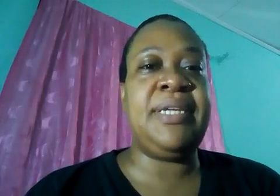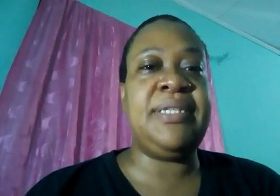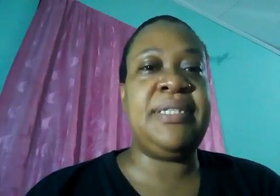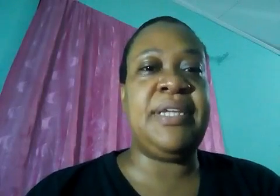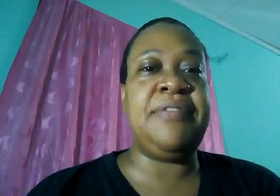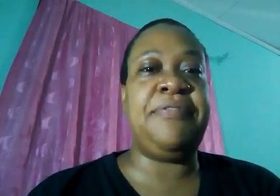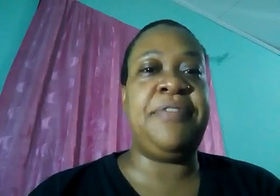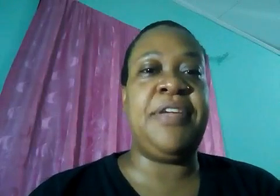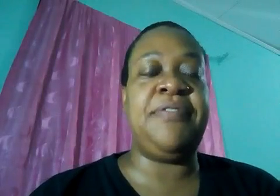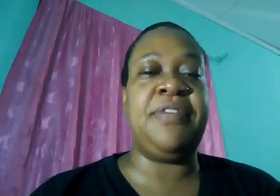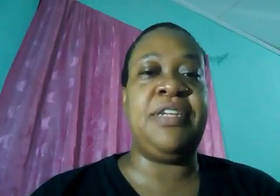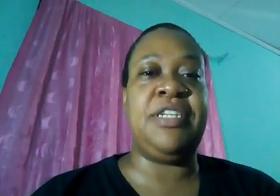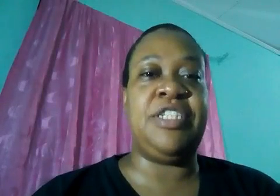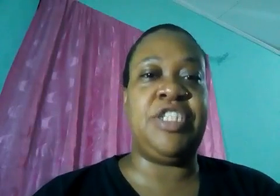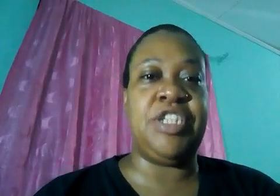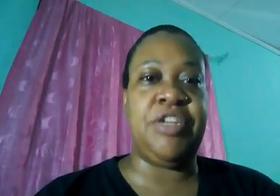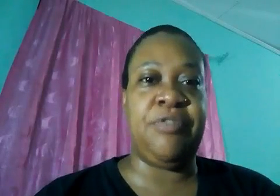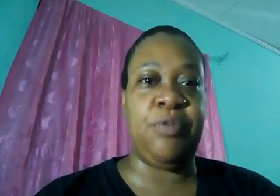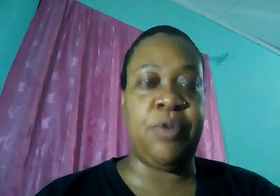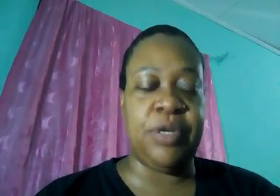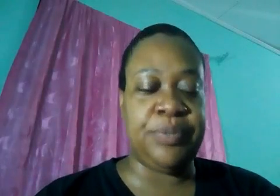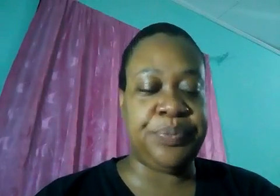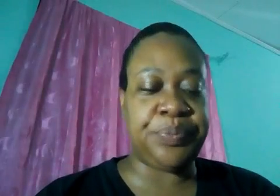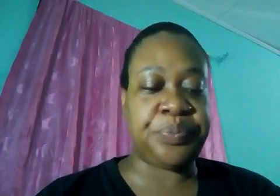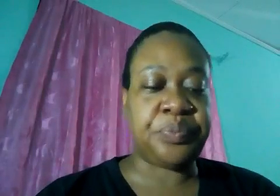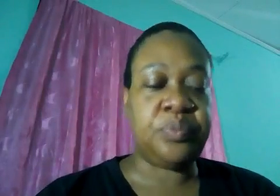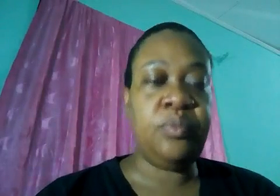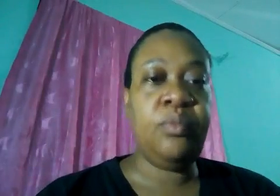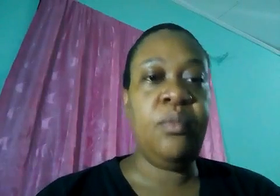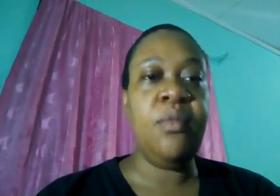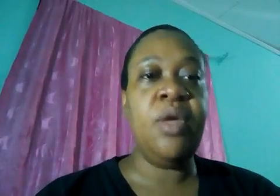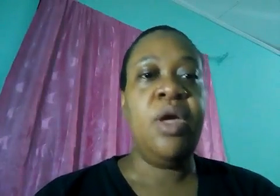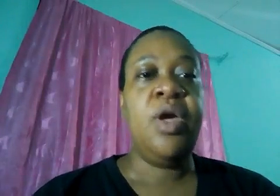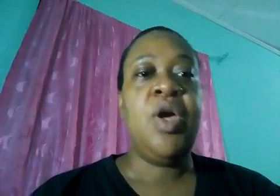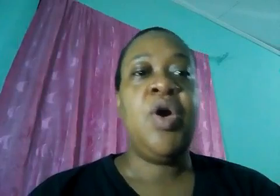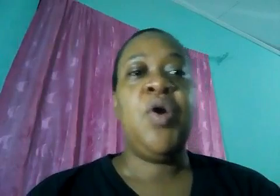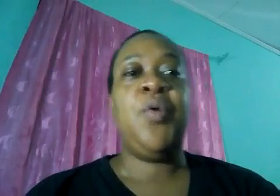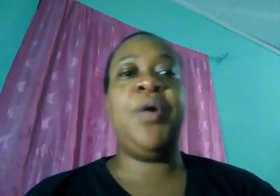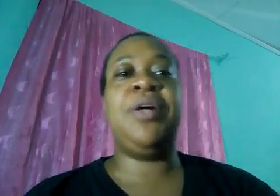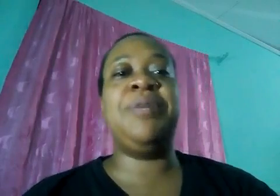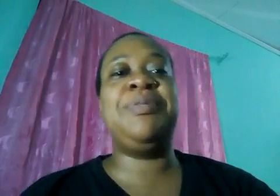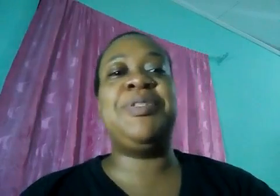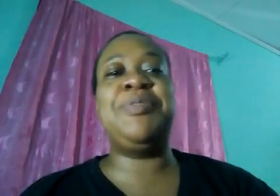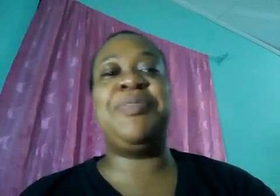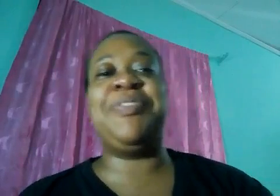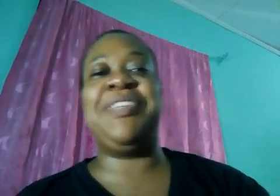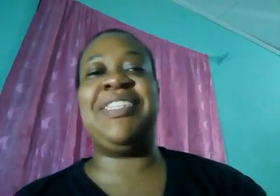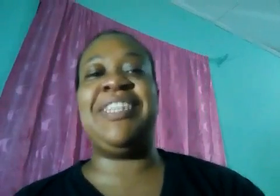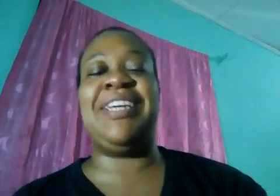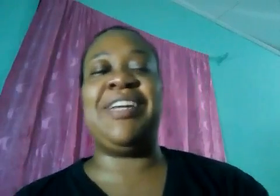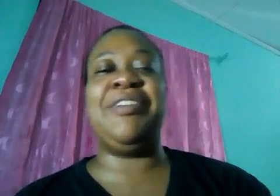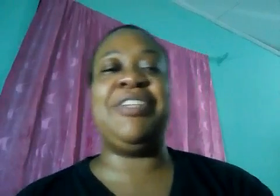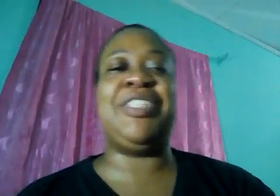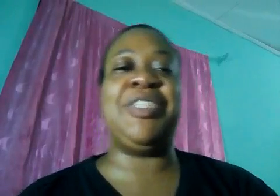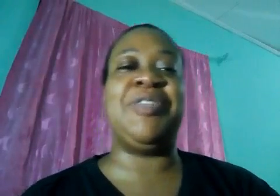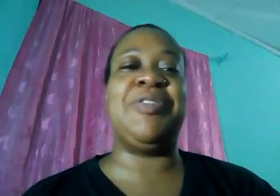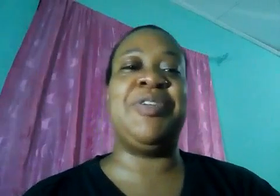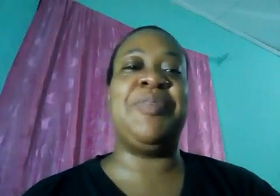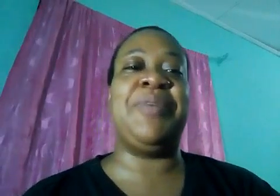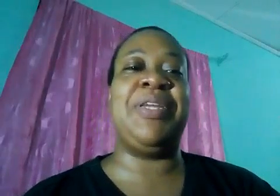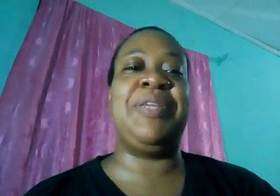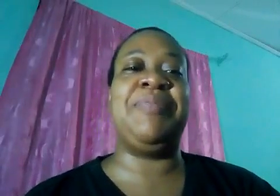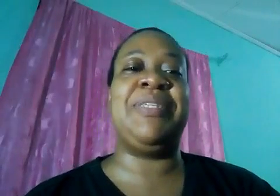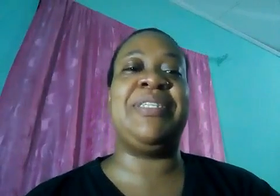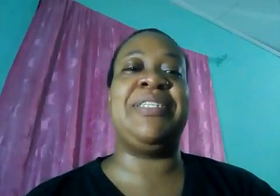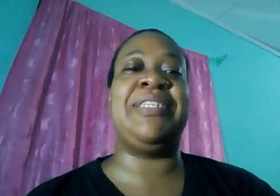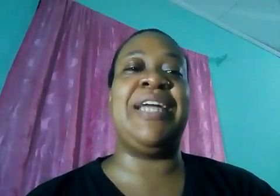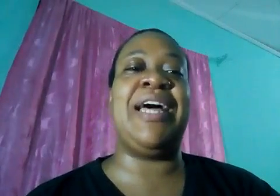Blessings and favor each and everyone. Welcome to Prophetic Declaration Corner. My name is Sister